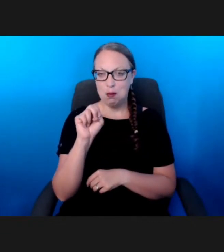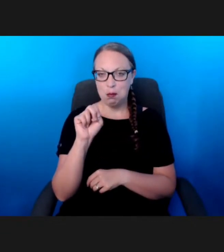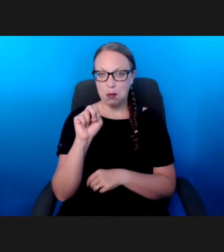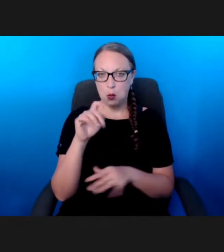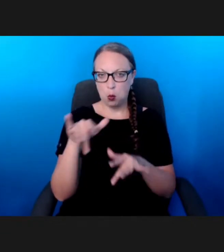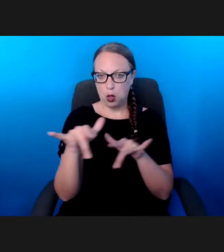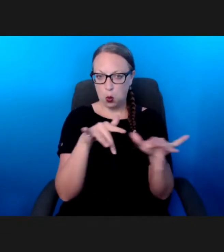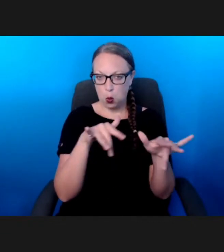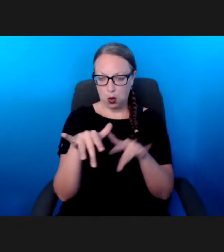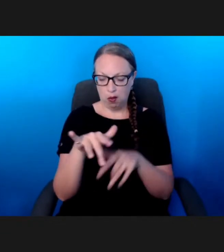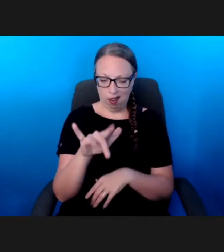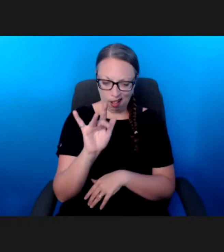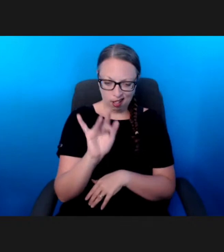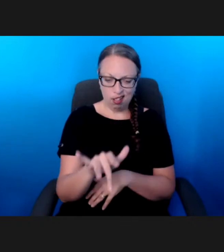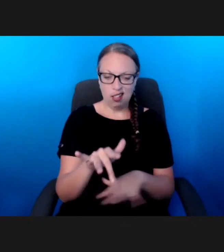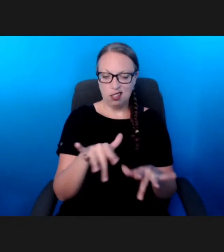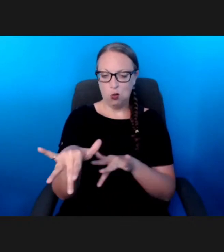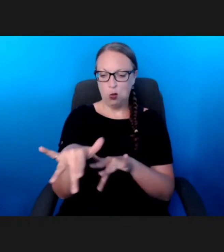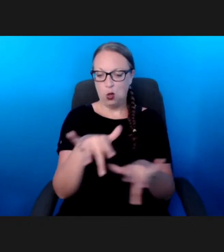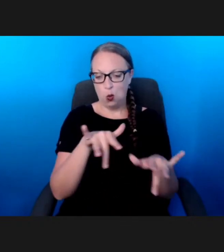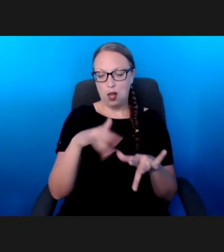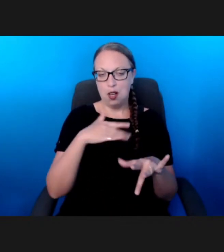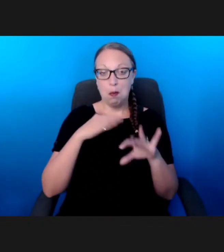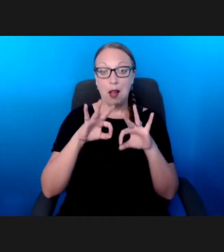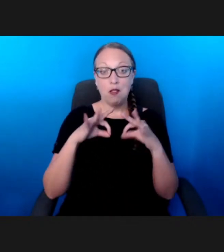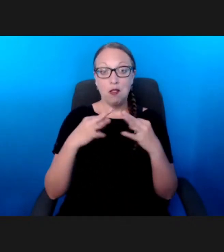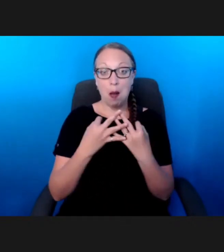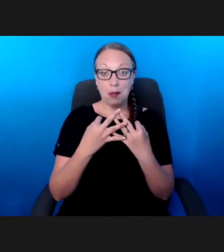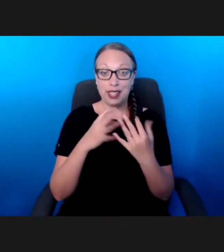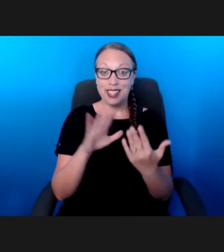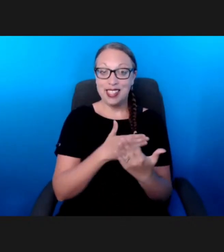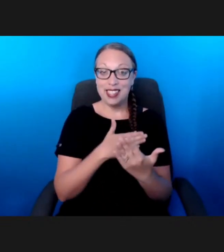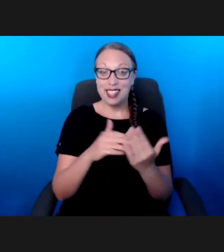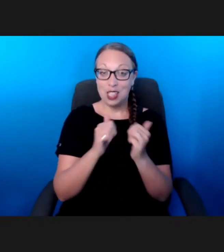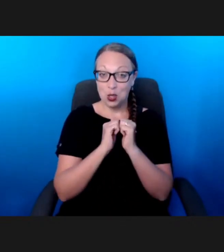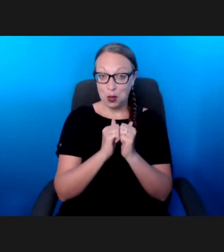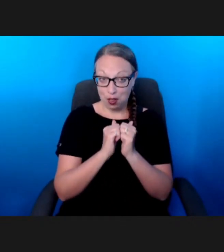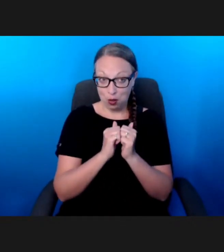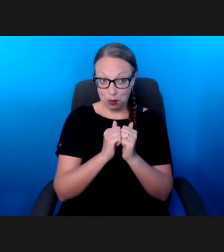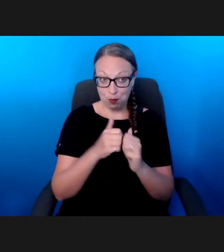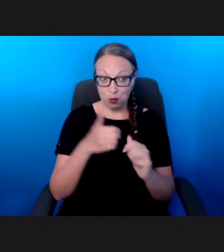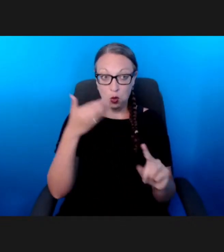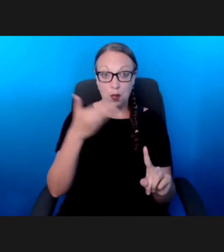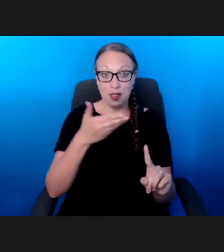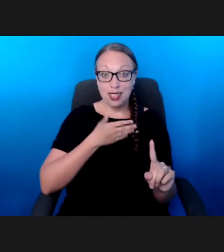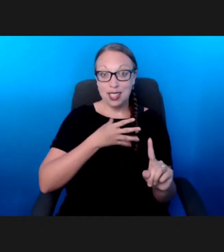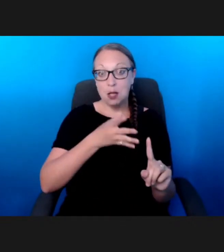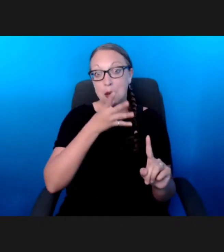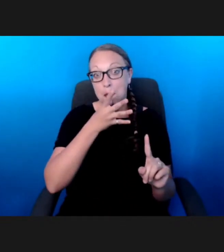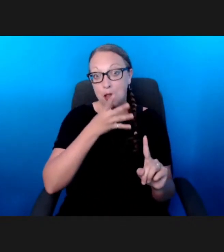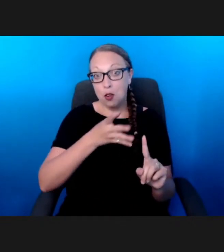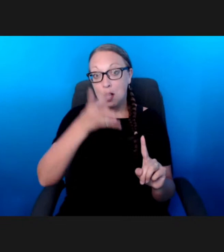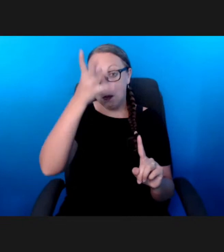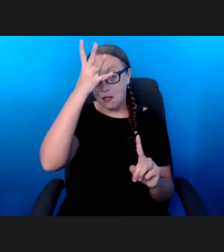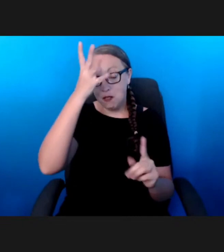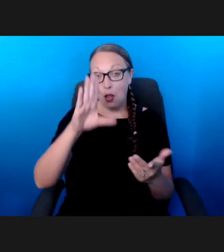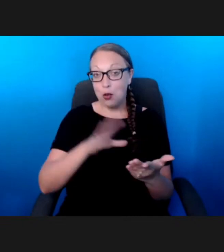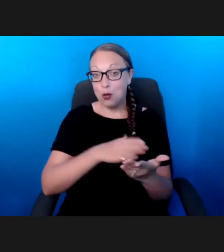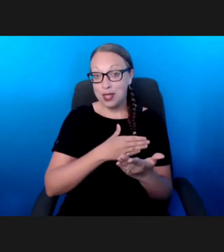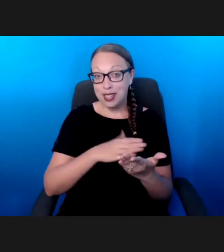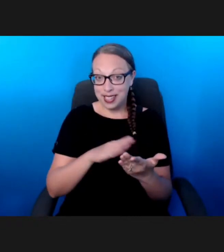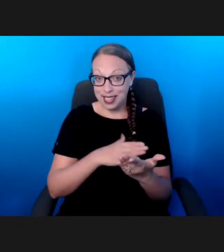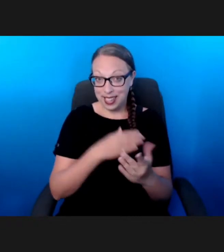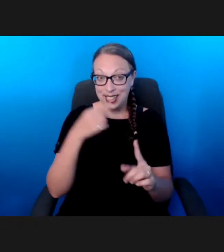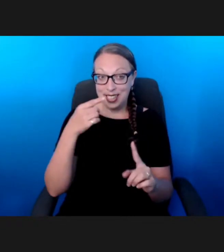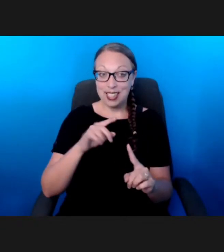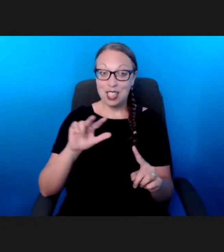my family always did. We sang together. And this is my father and my mother singing a song that this is the third